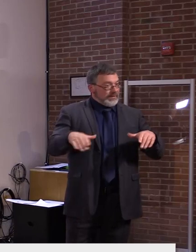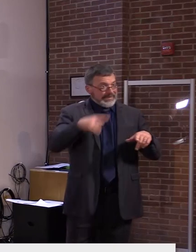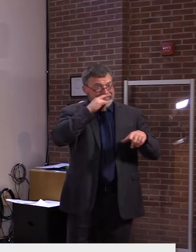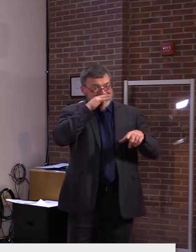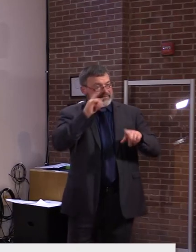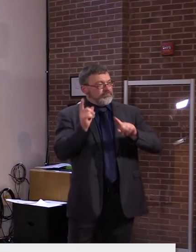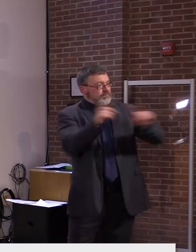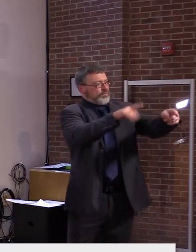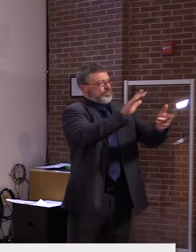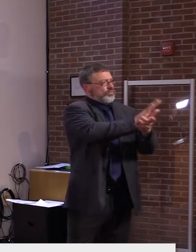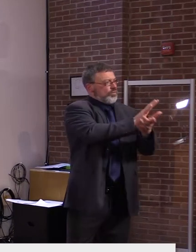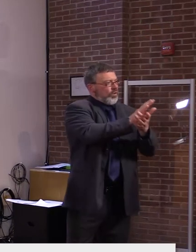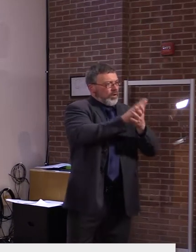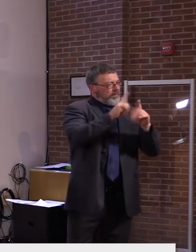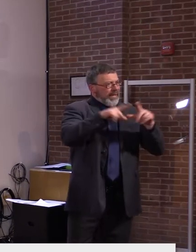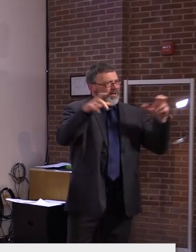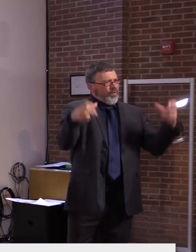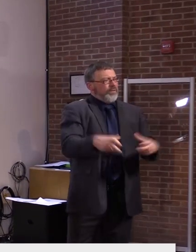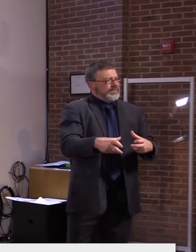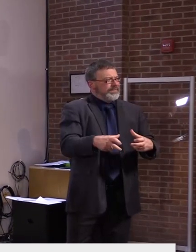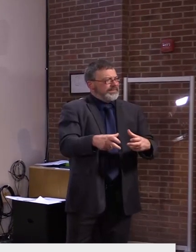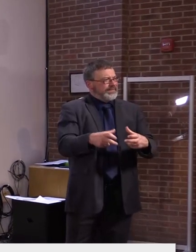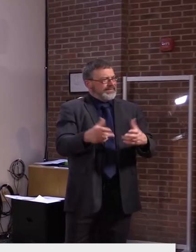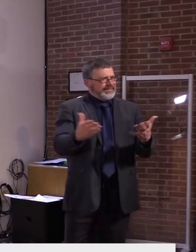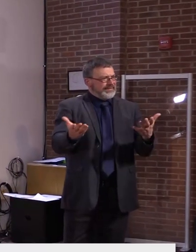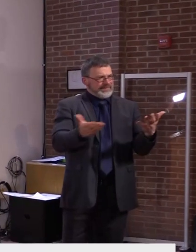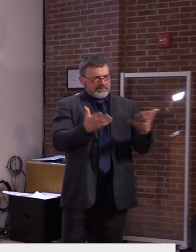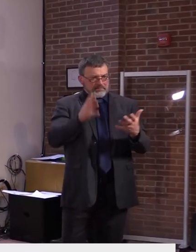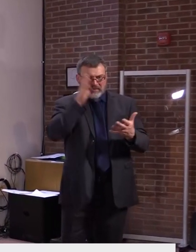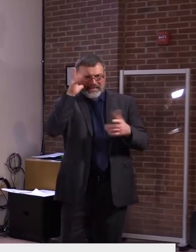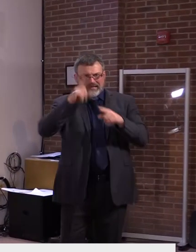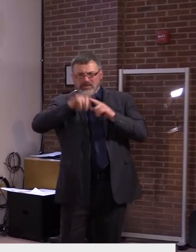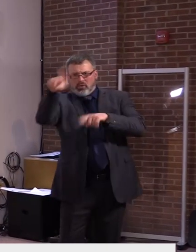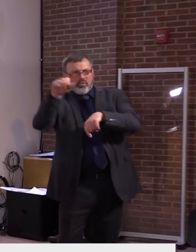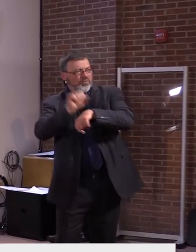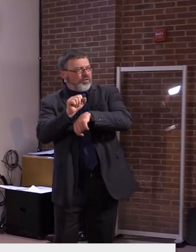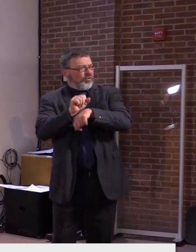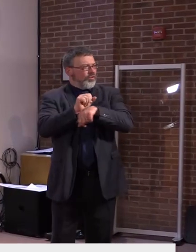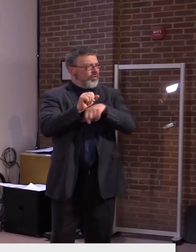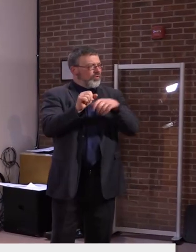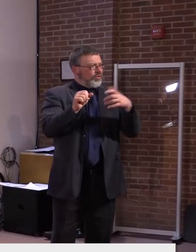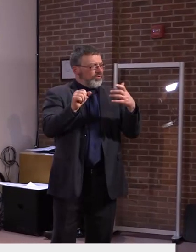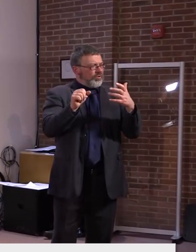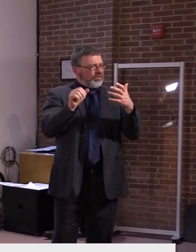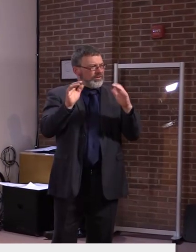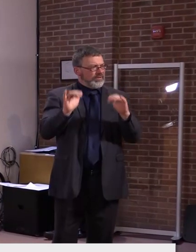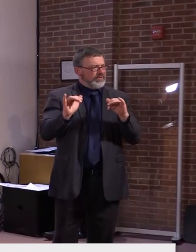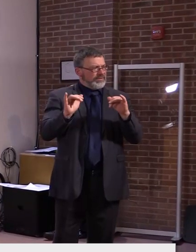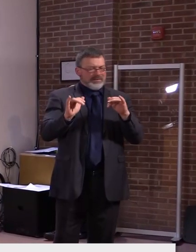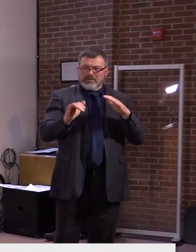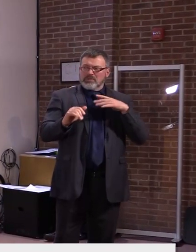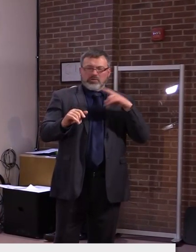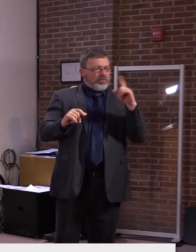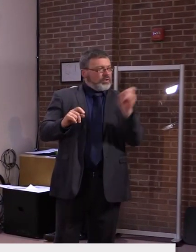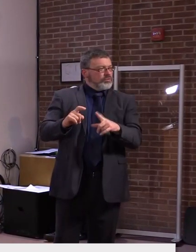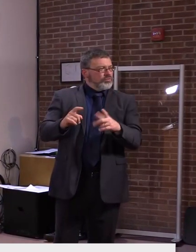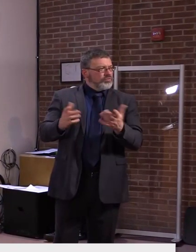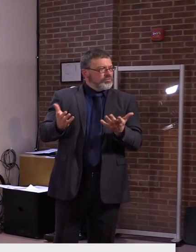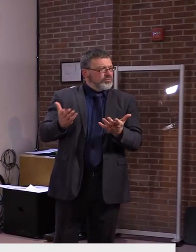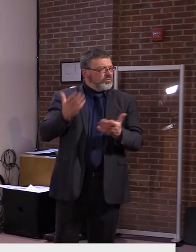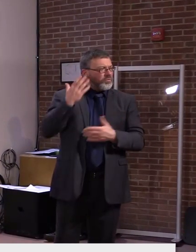home. And, you know, thinking about Stewart's question is maybe why should we care if kids